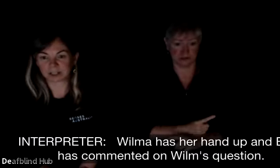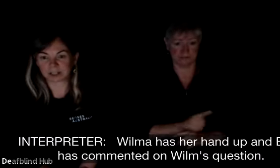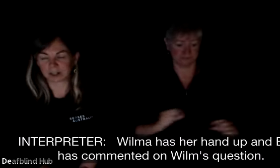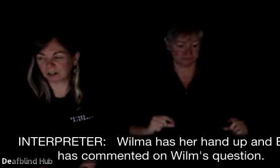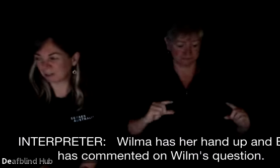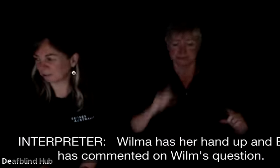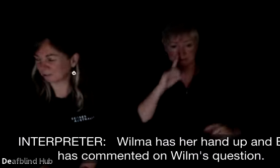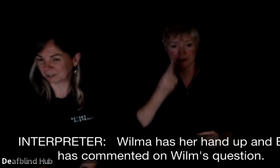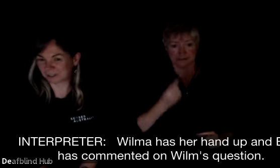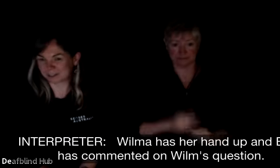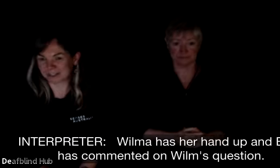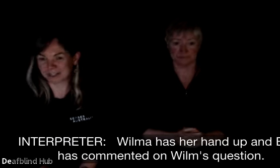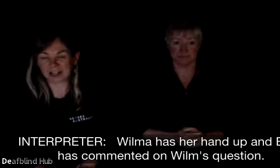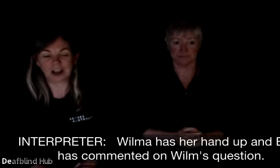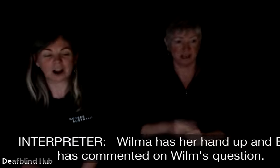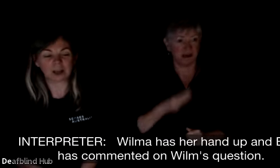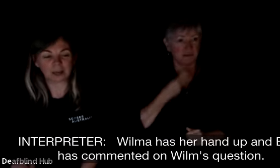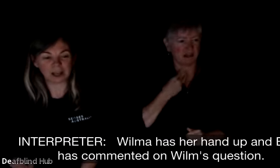size. Oh.